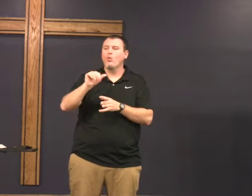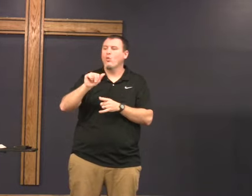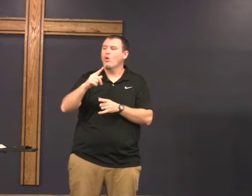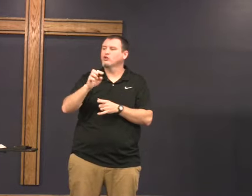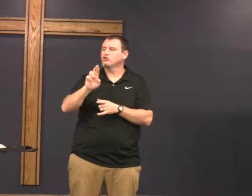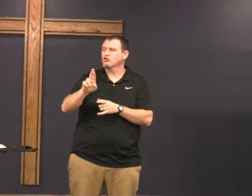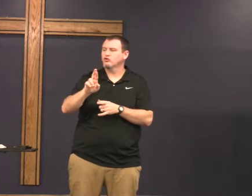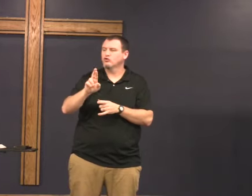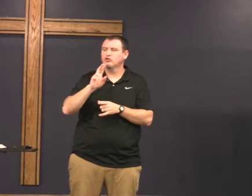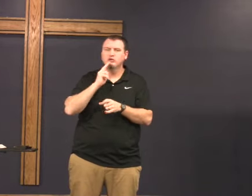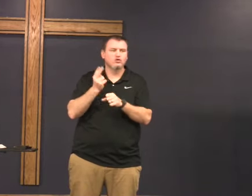Watcher.